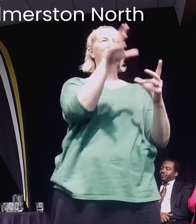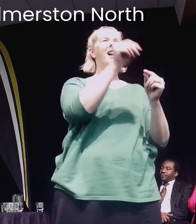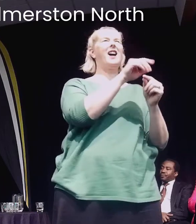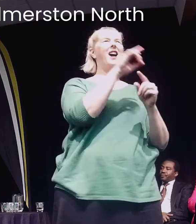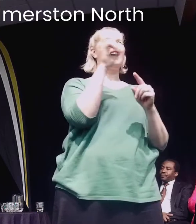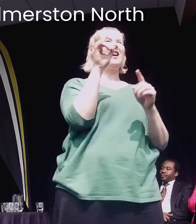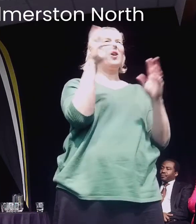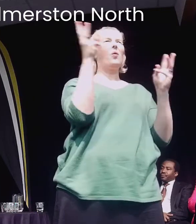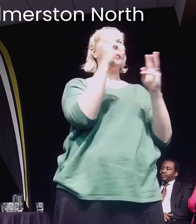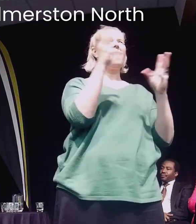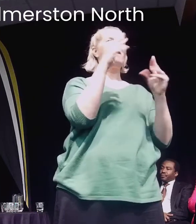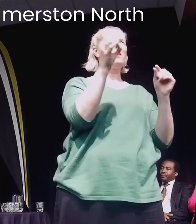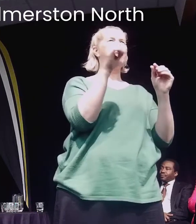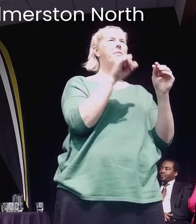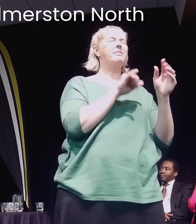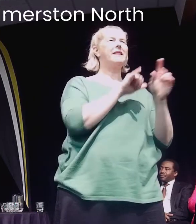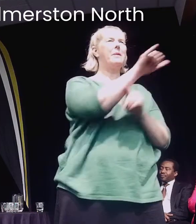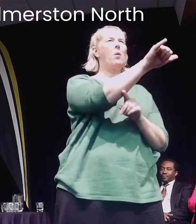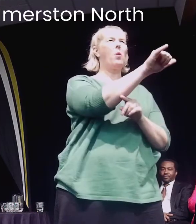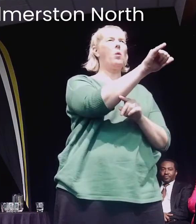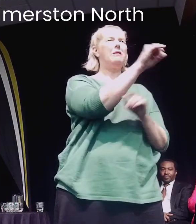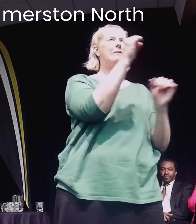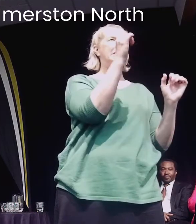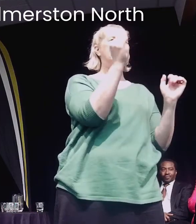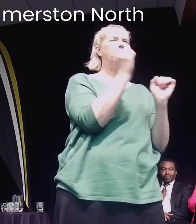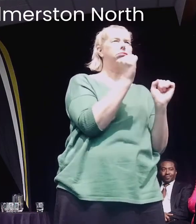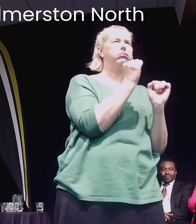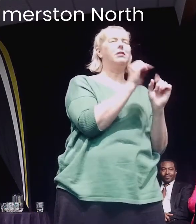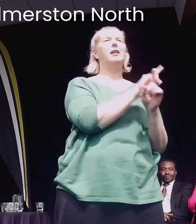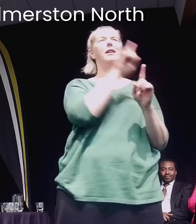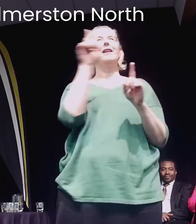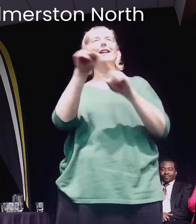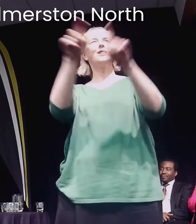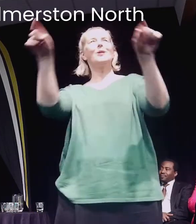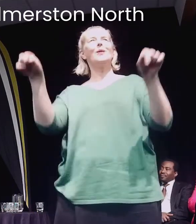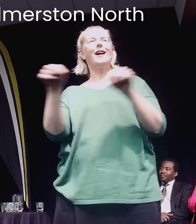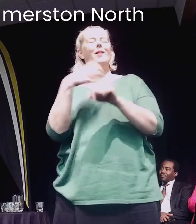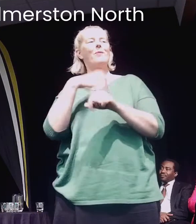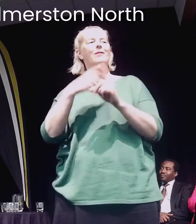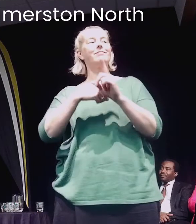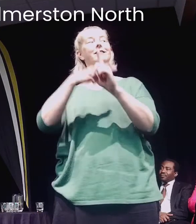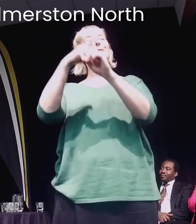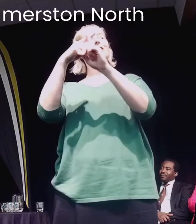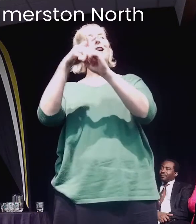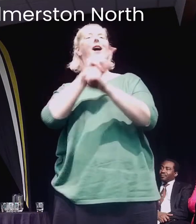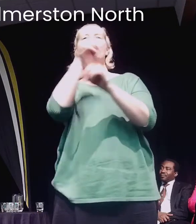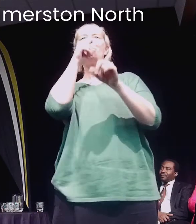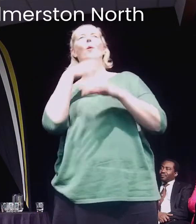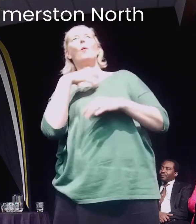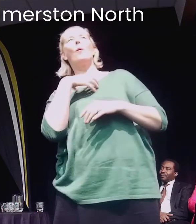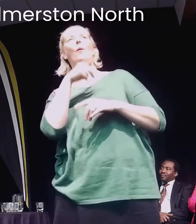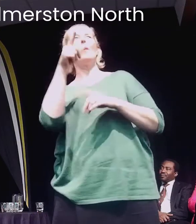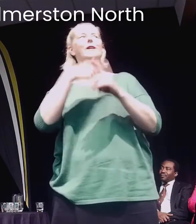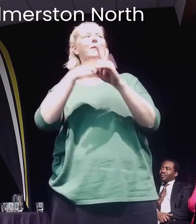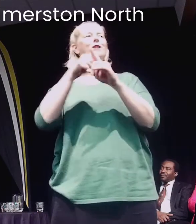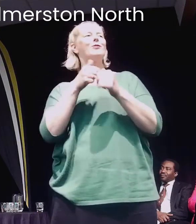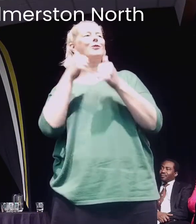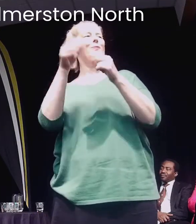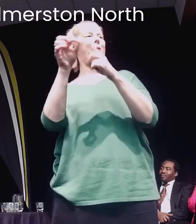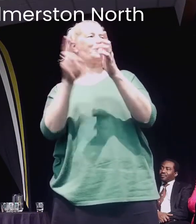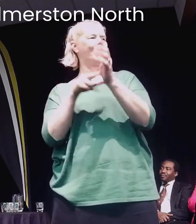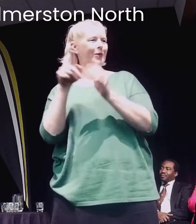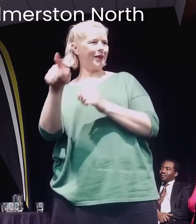and our climate. Believe me, it does. Our new city video and recruitment video for our